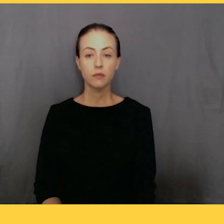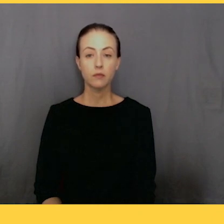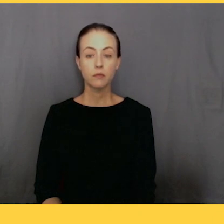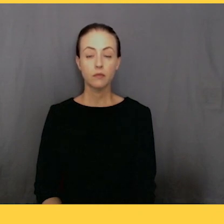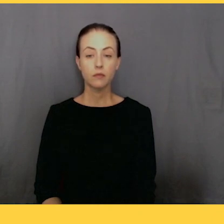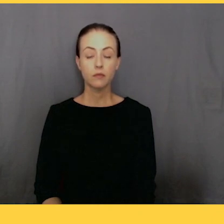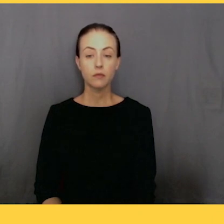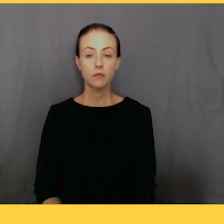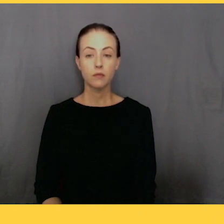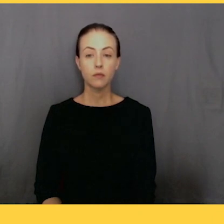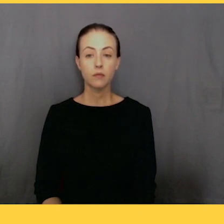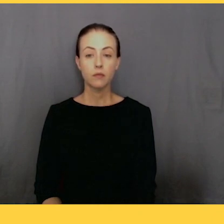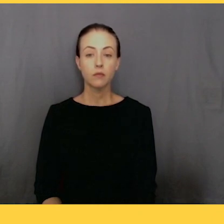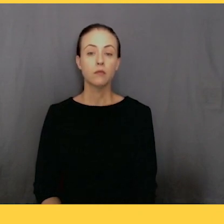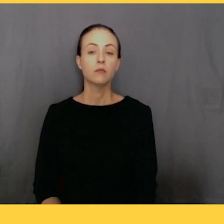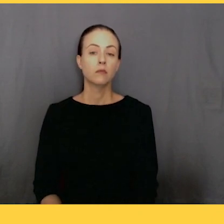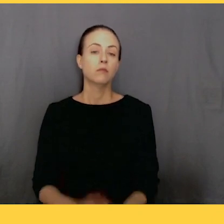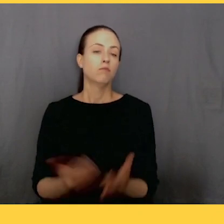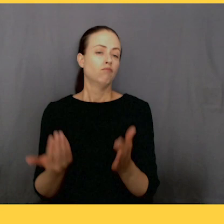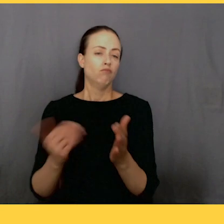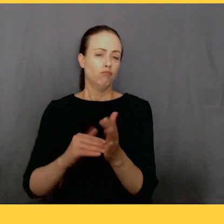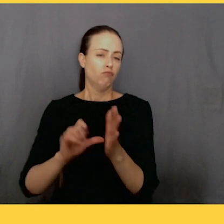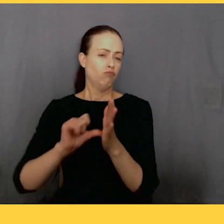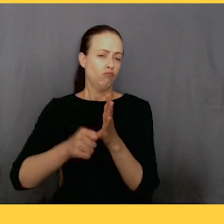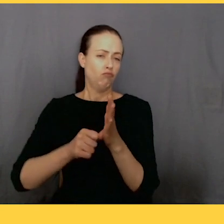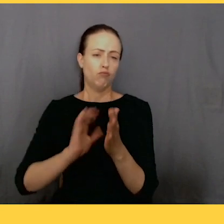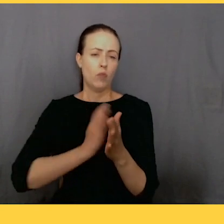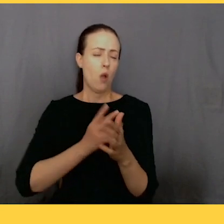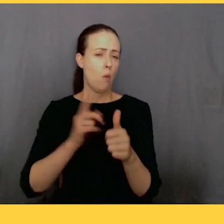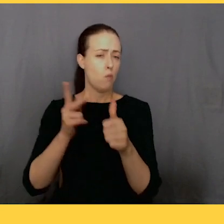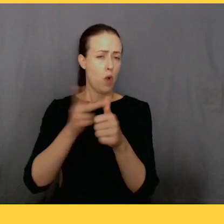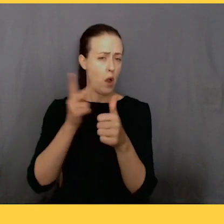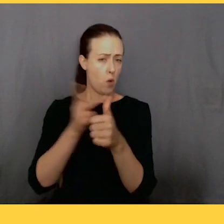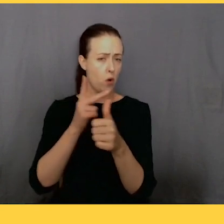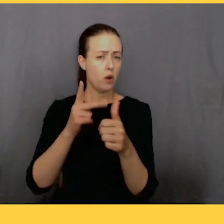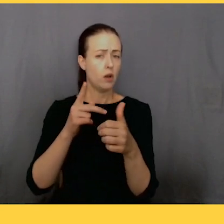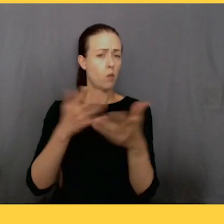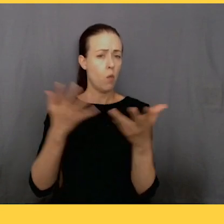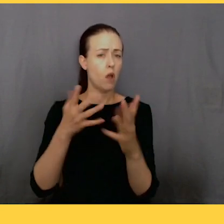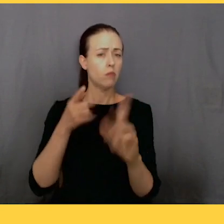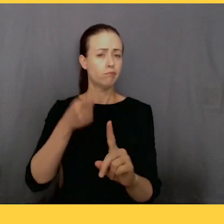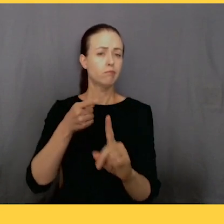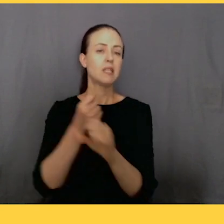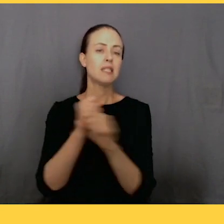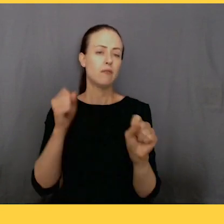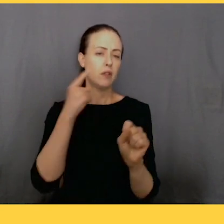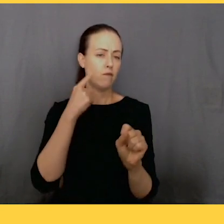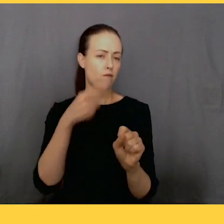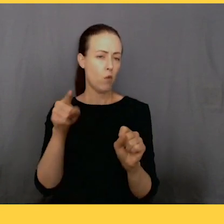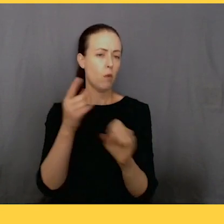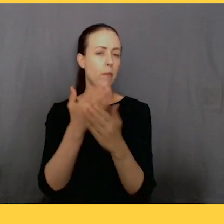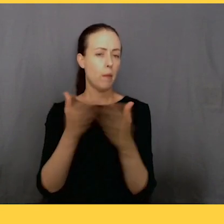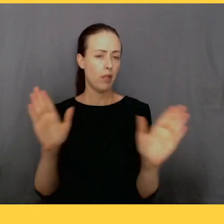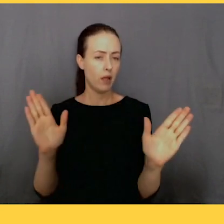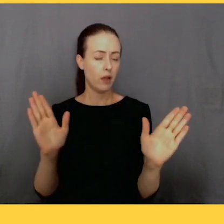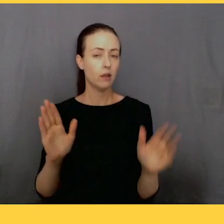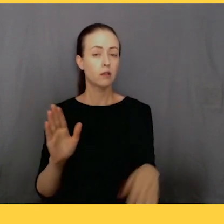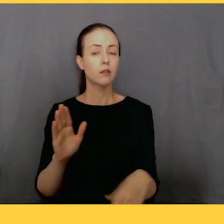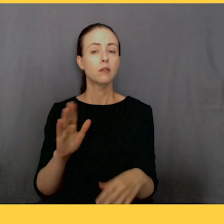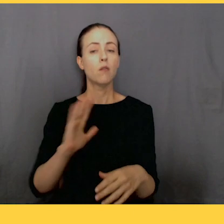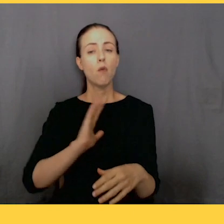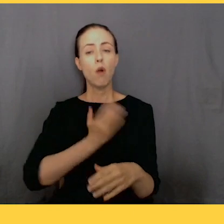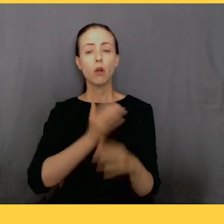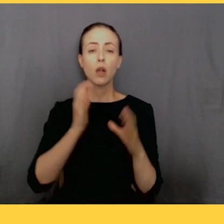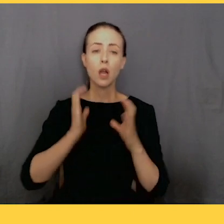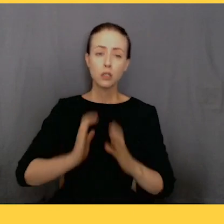our number one priority remains the safety of the public, our customers, our employees, the first responders,